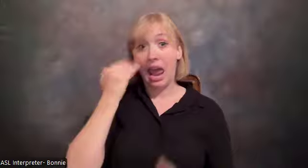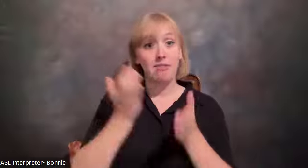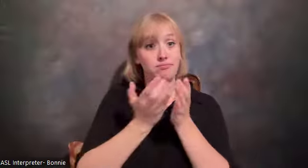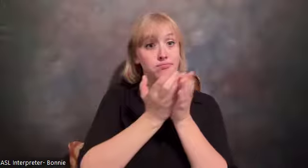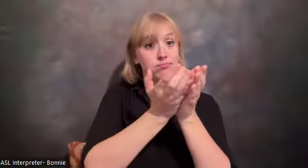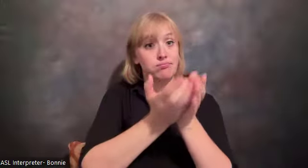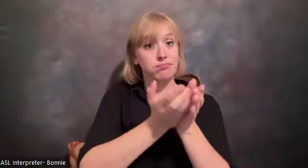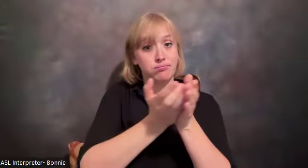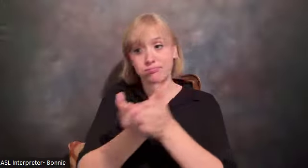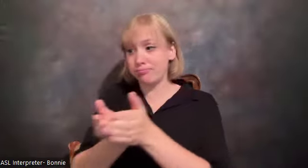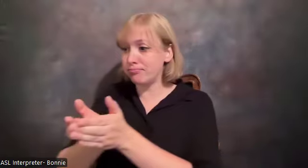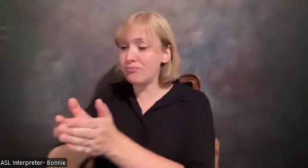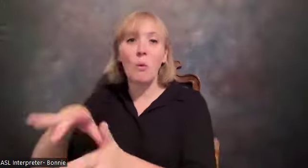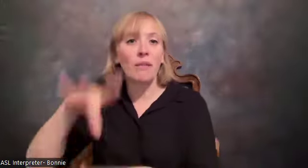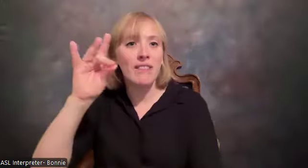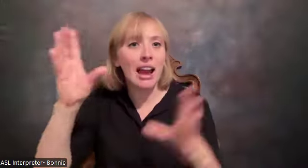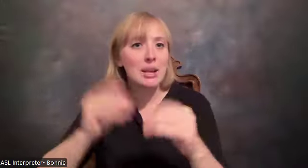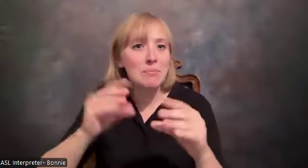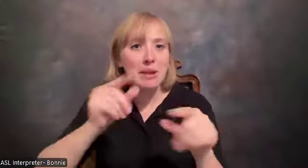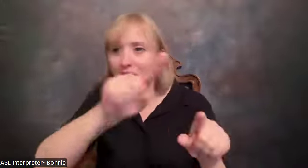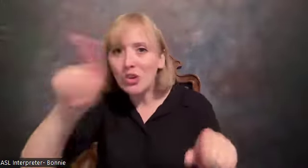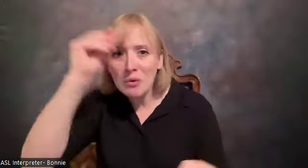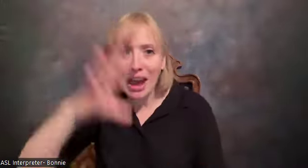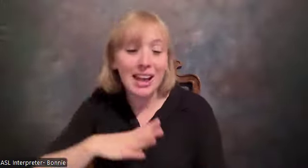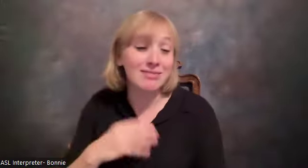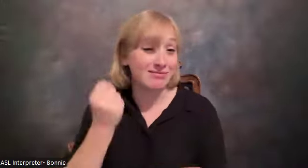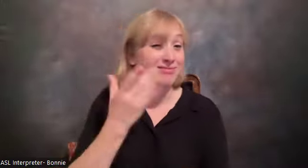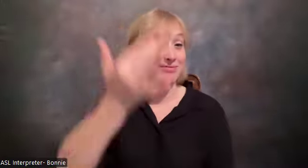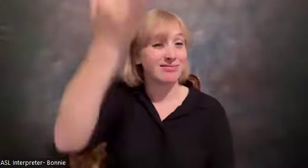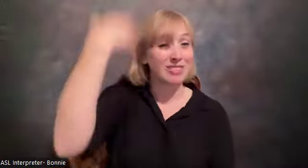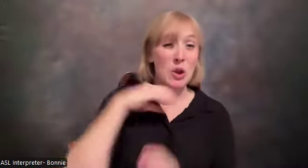was no social media. There was no email. There was no,